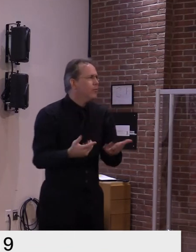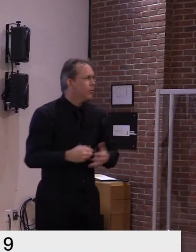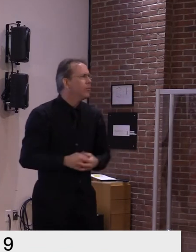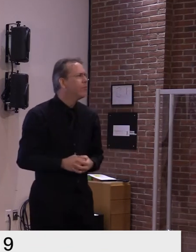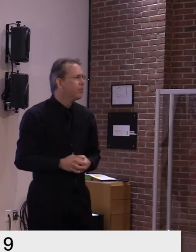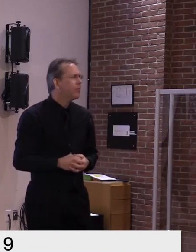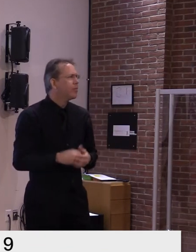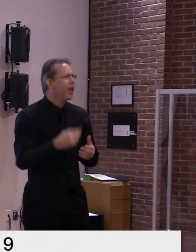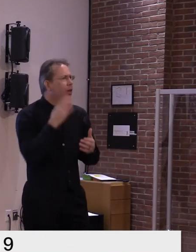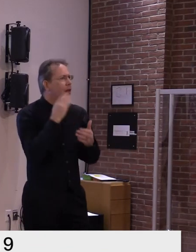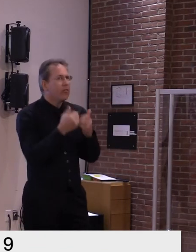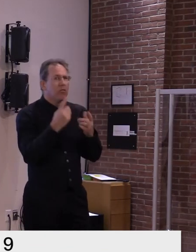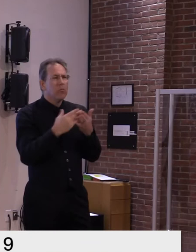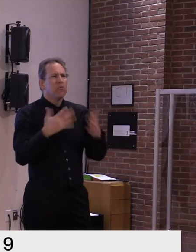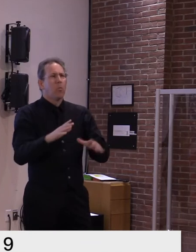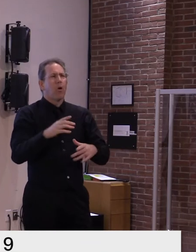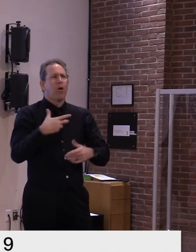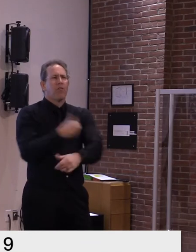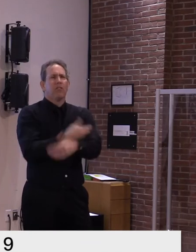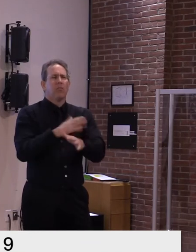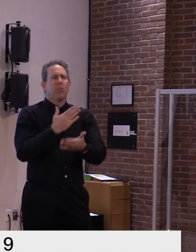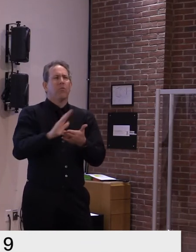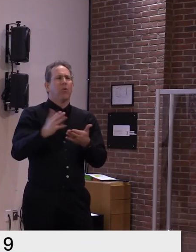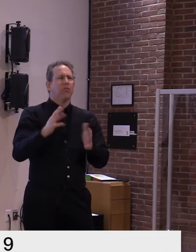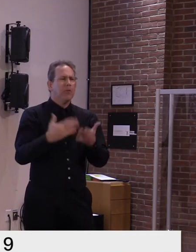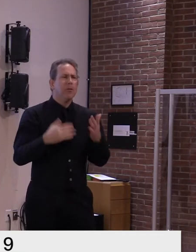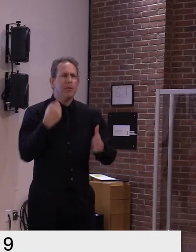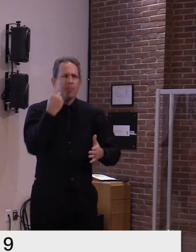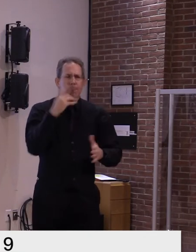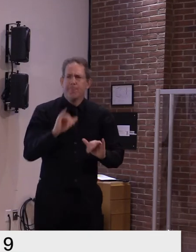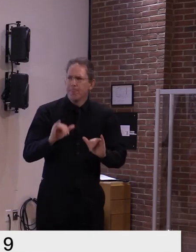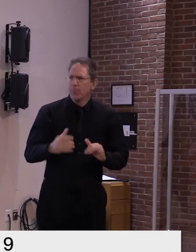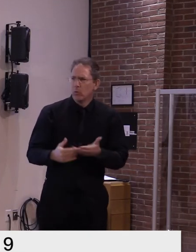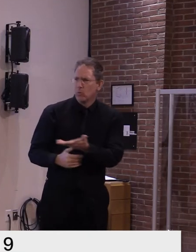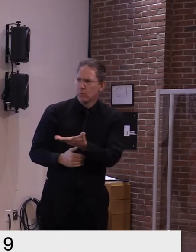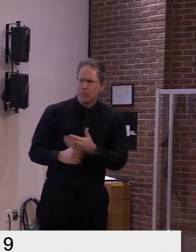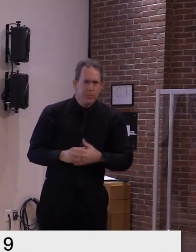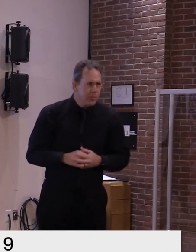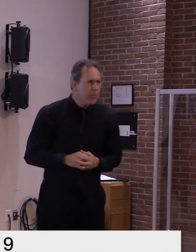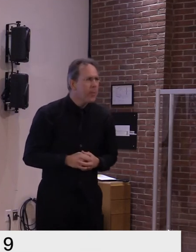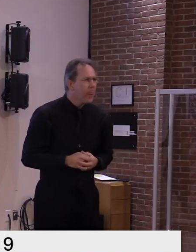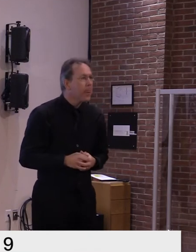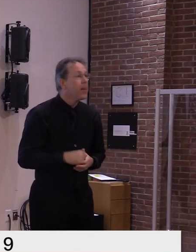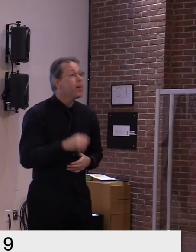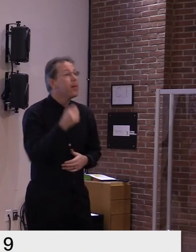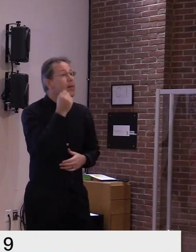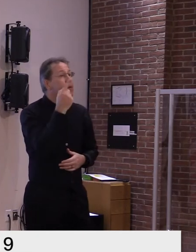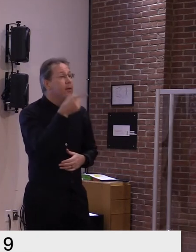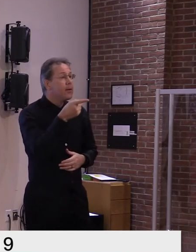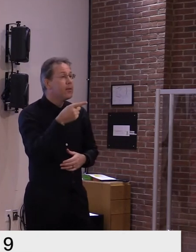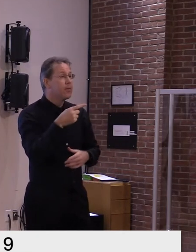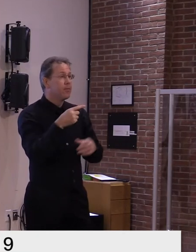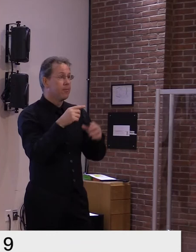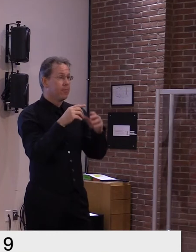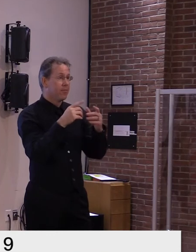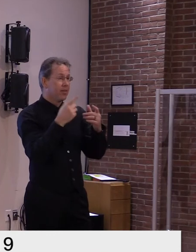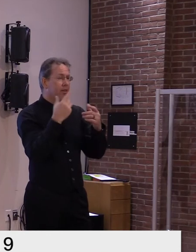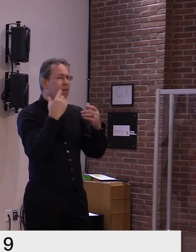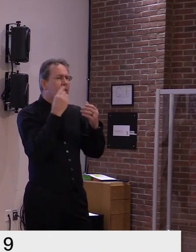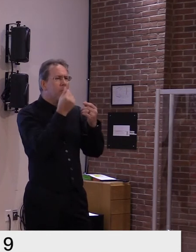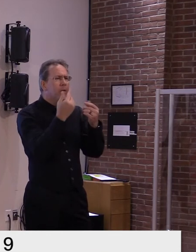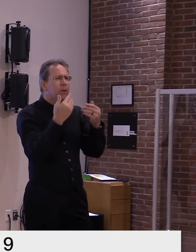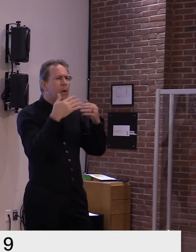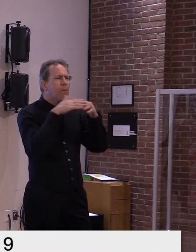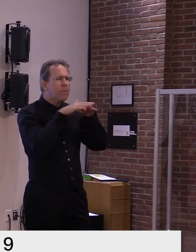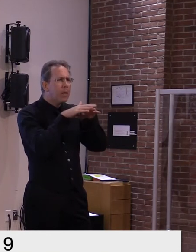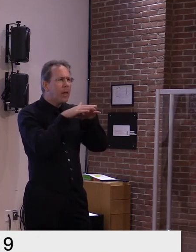We're going to have overlapping bands. It's just going to happen as we move forward. But when we think we're substantially finished,